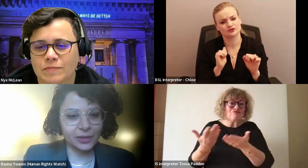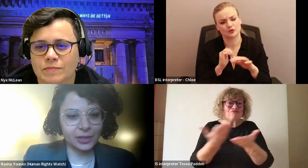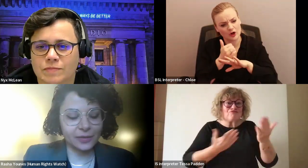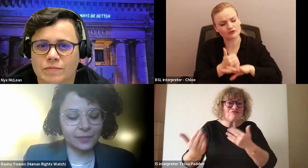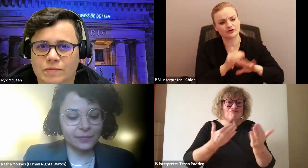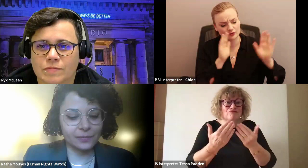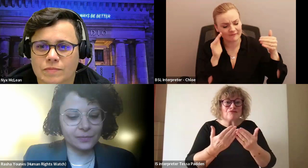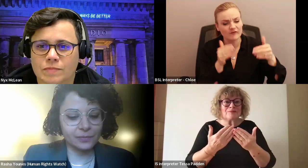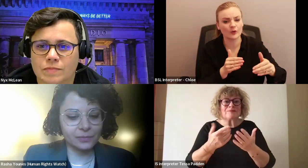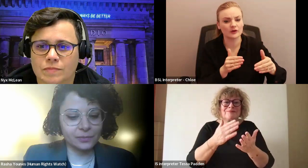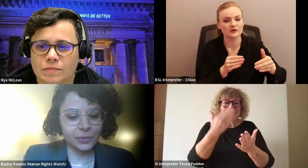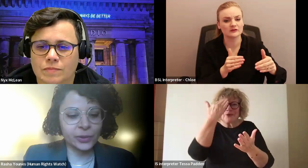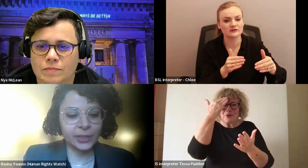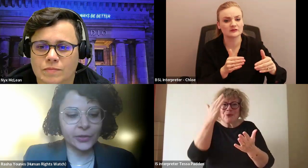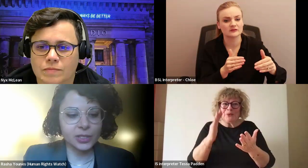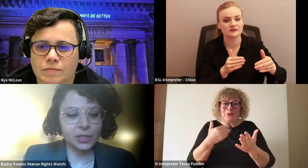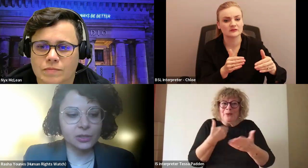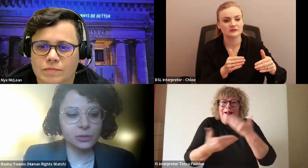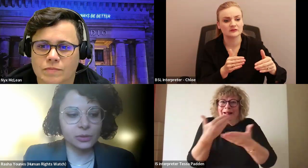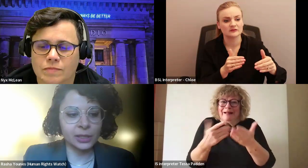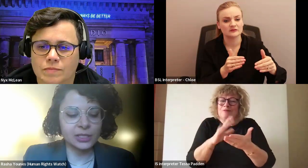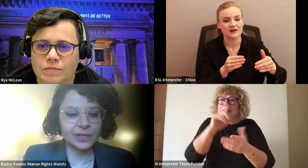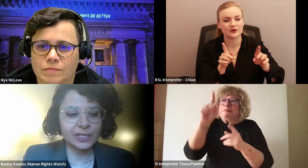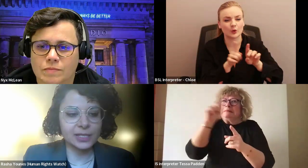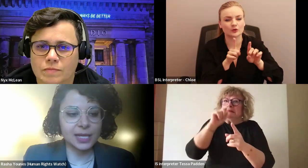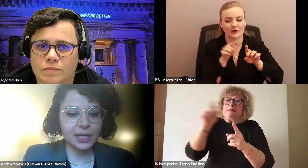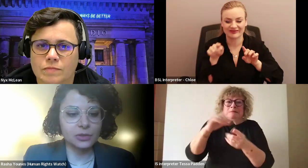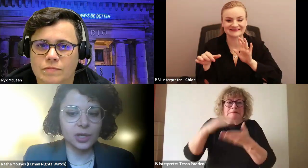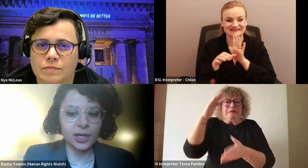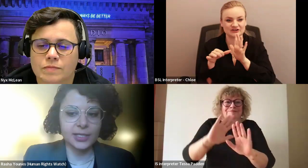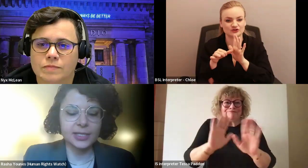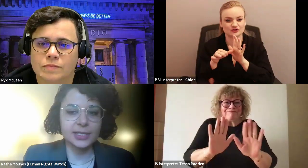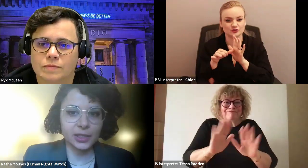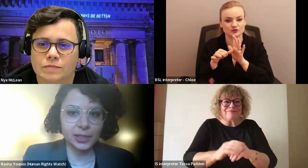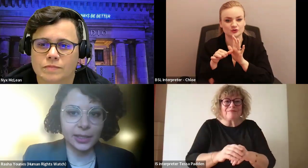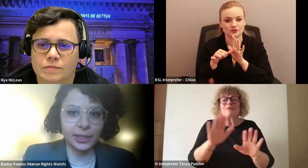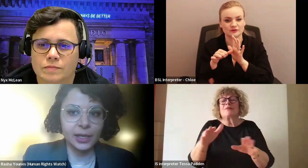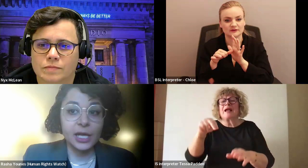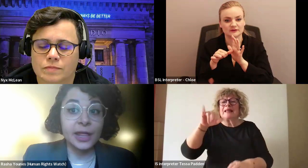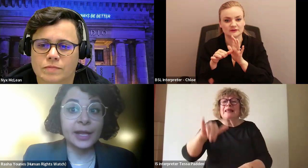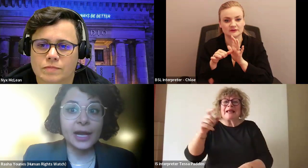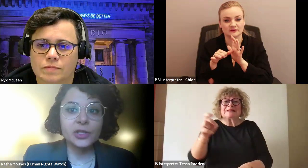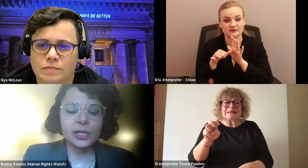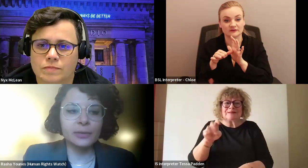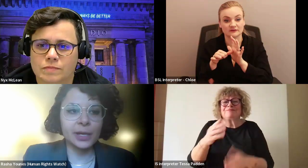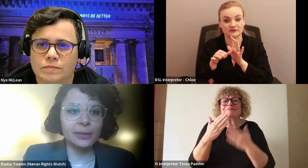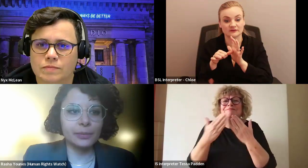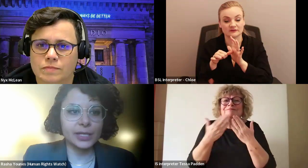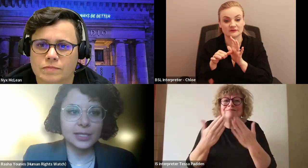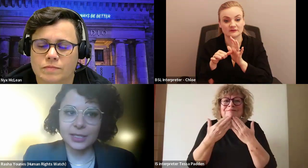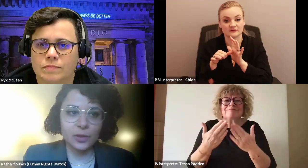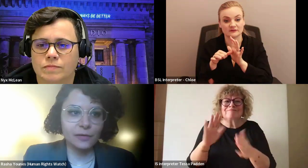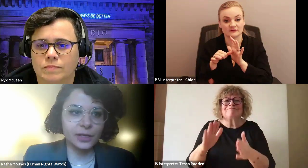and your honing in on this issue in spaces that do not necessarily, that actually in